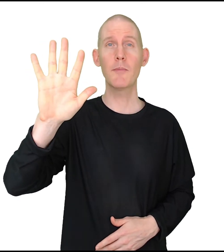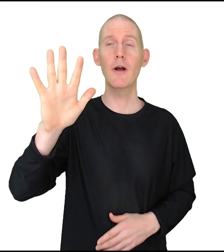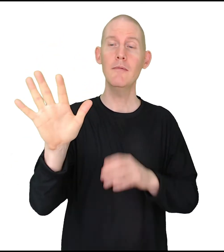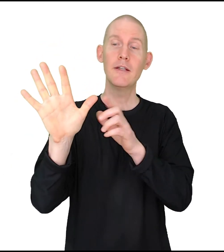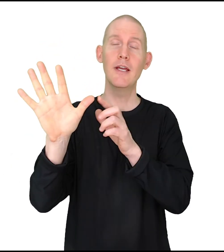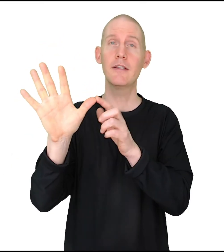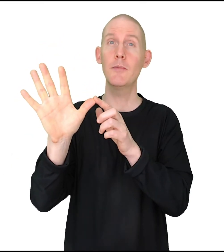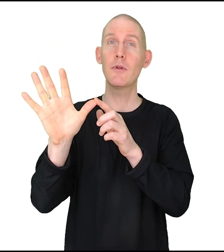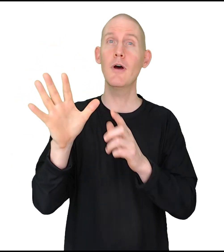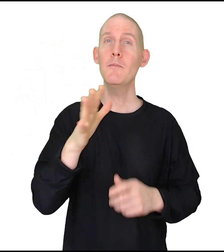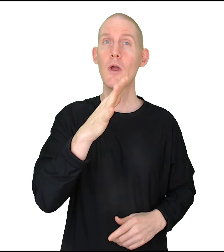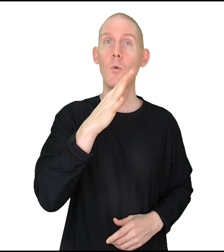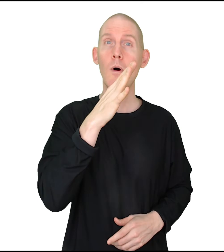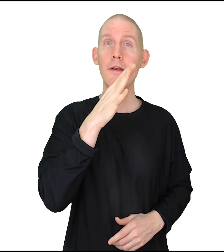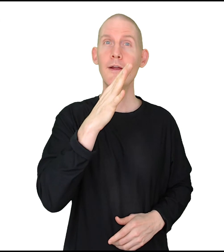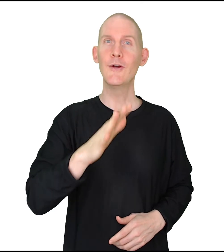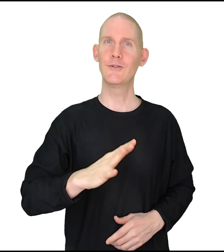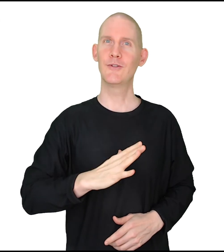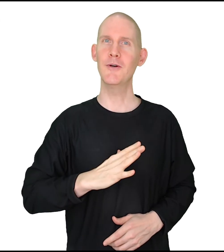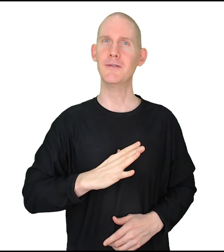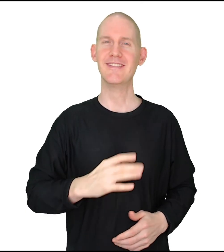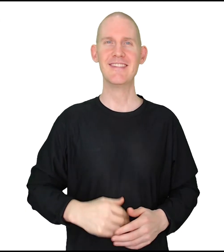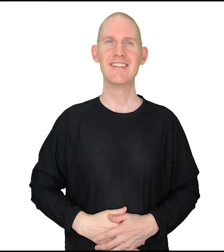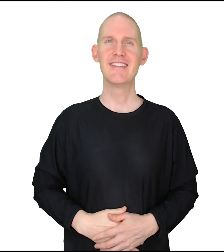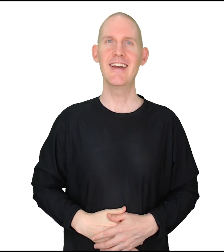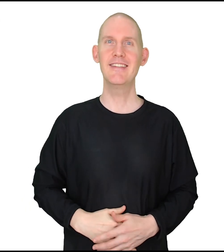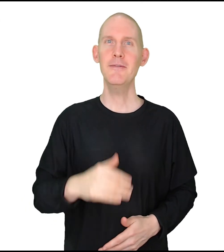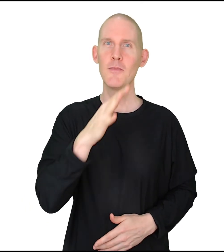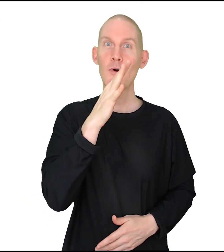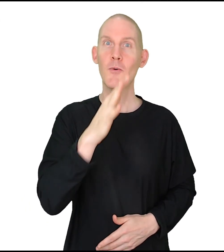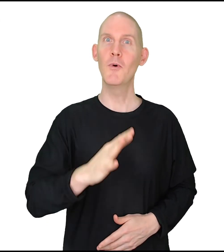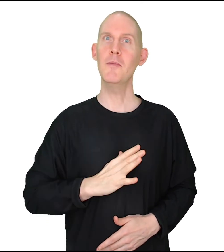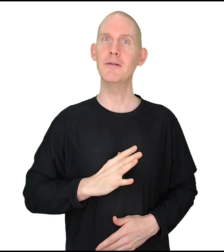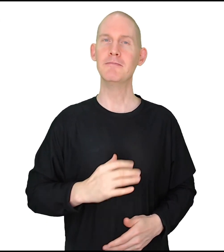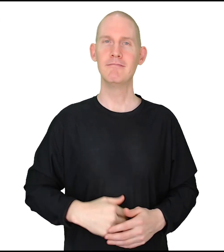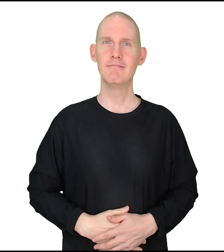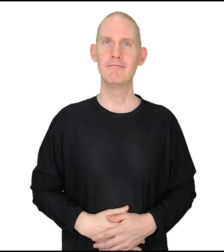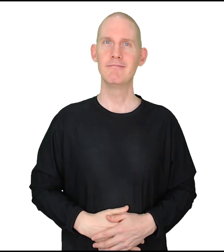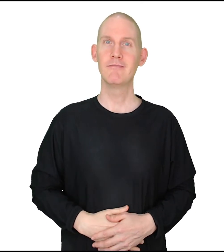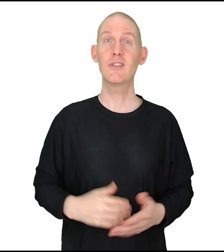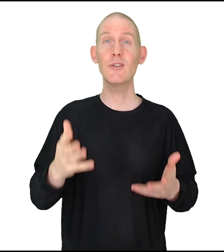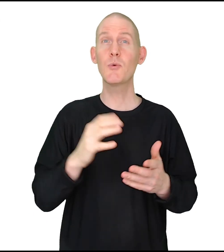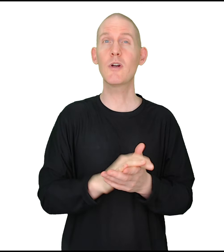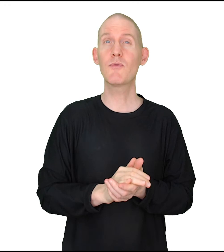apart. Take the tip of the thumb. 1, 2. That's it. Woman. This also works for